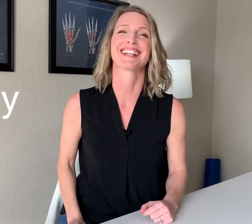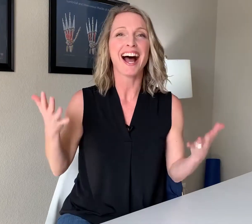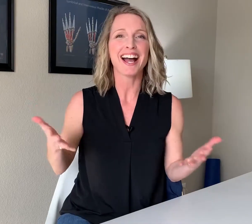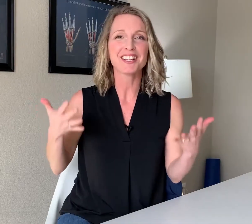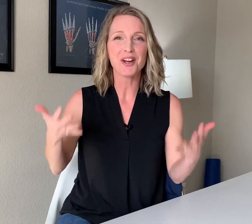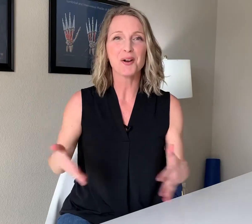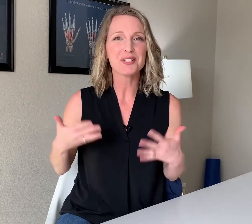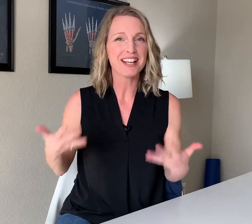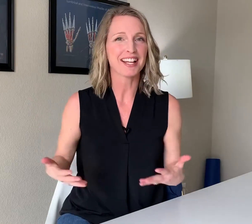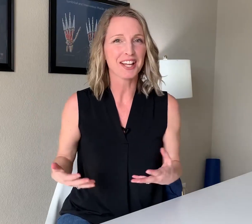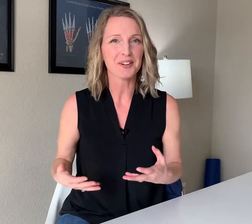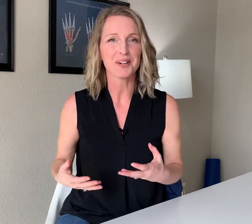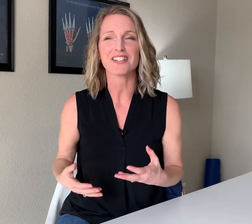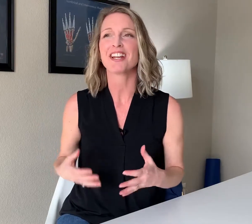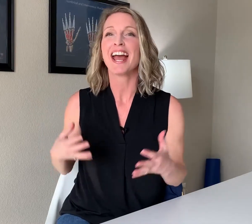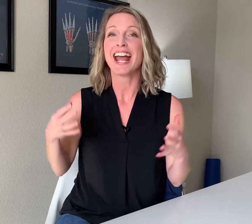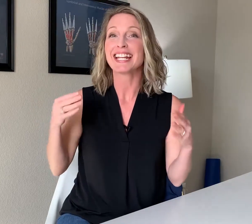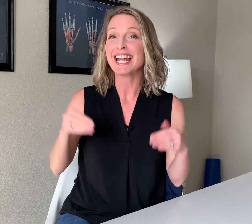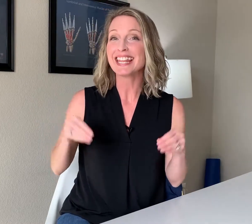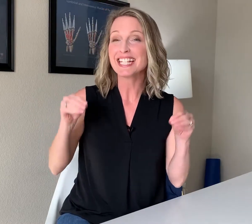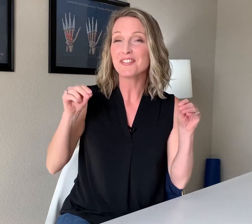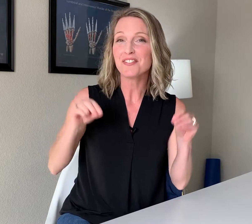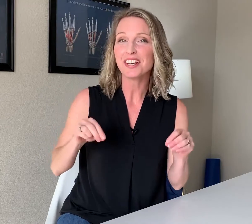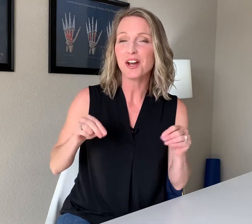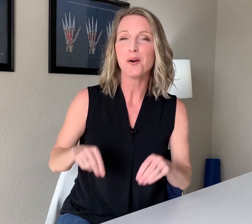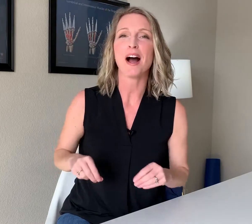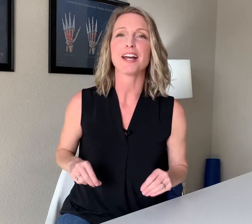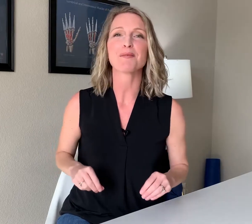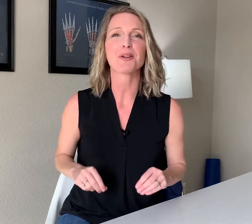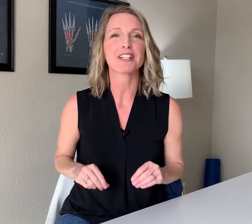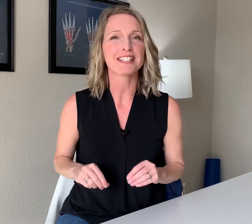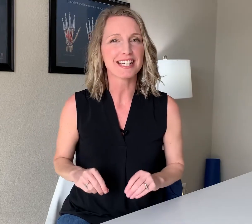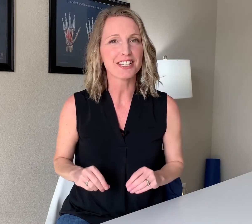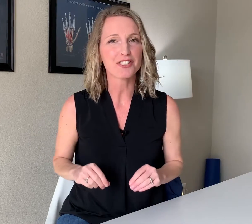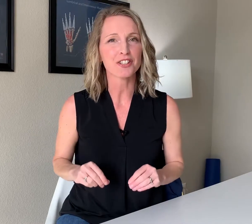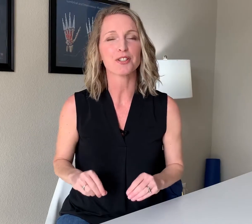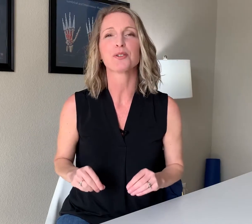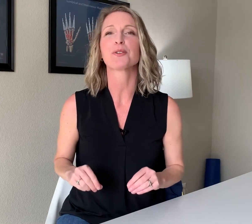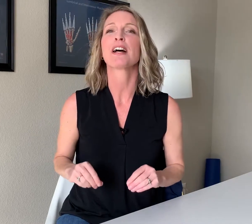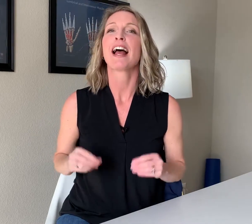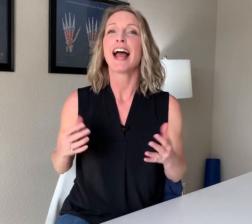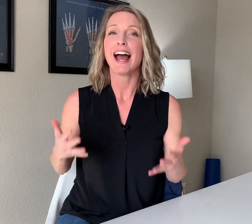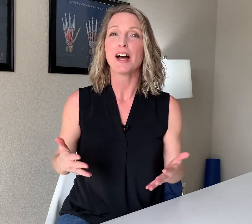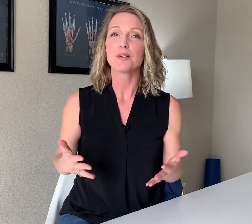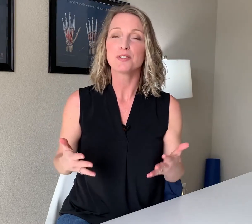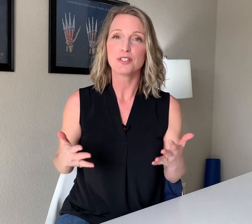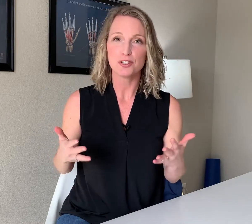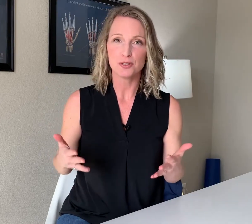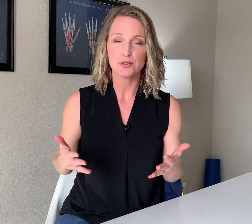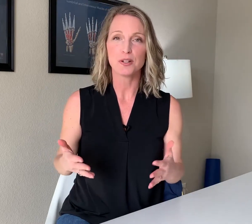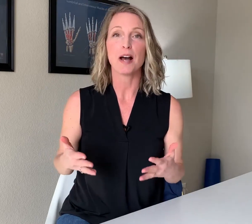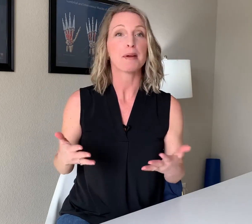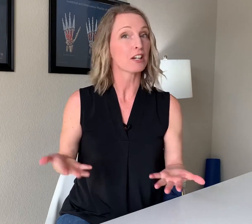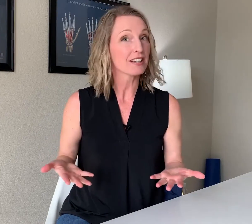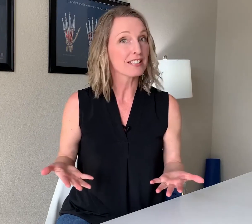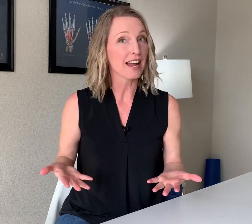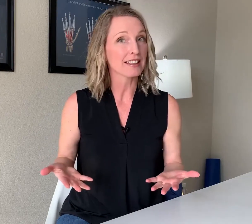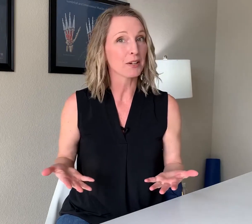I know sign language, and in this video I am going to teach you how to do American Sign Language,